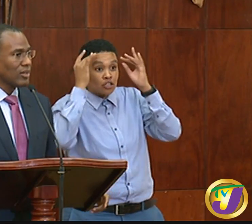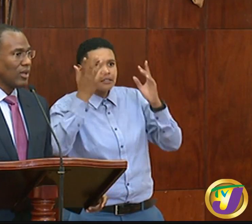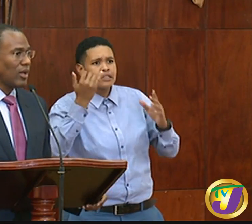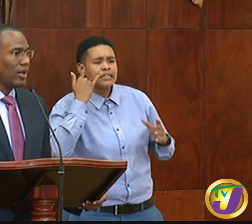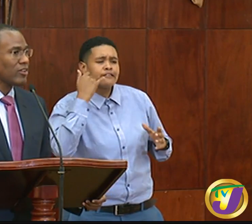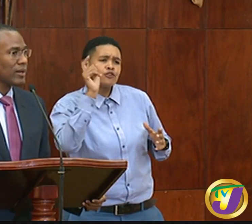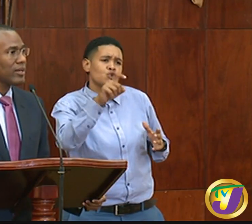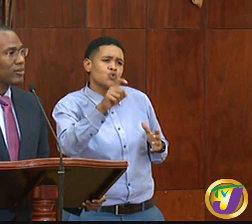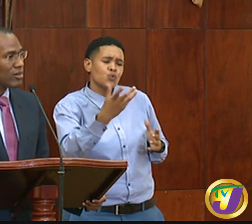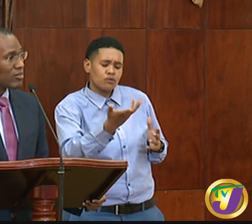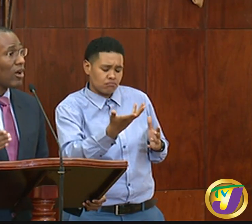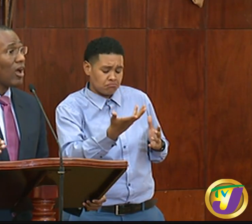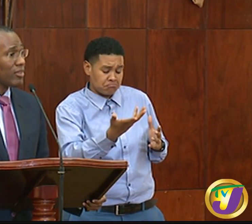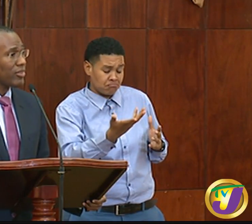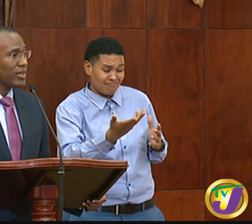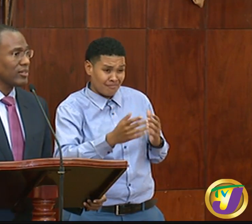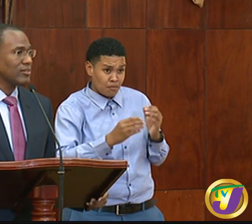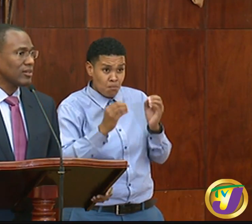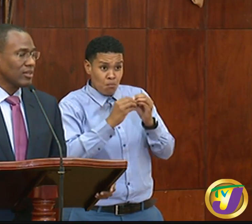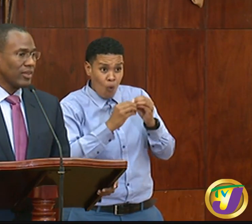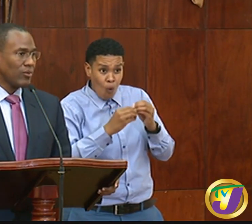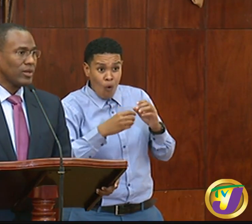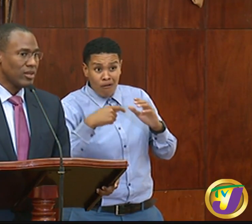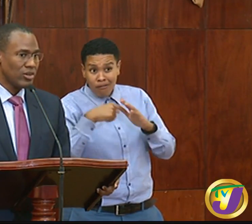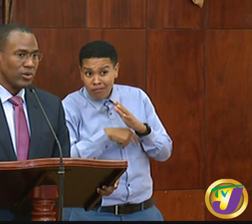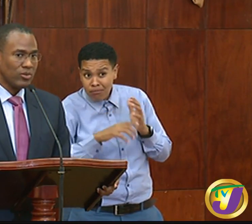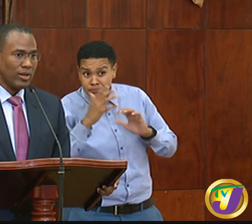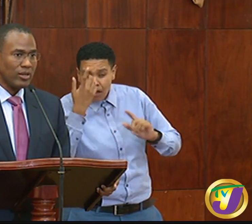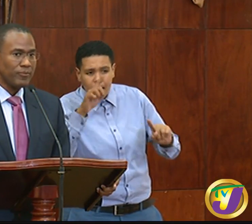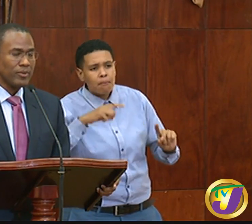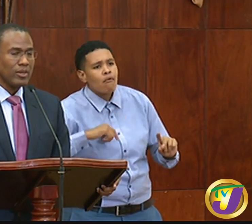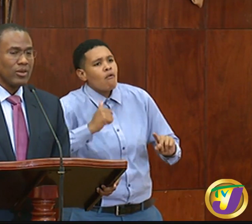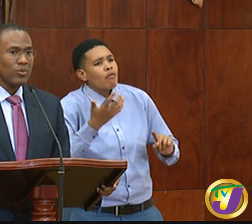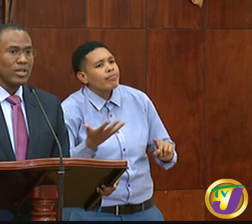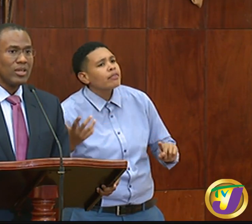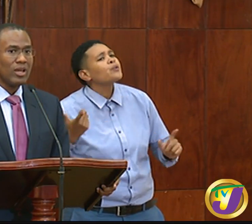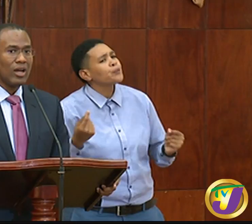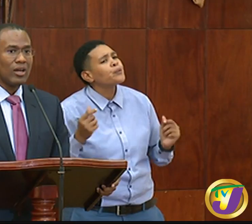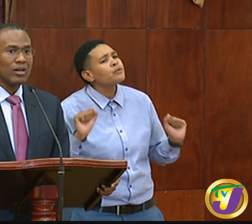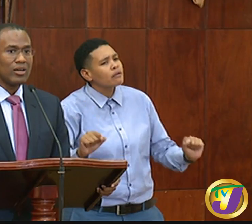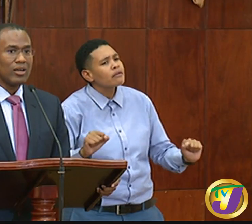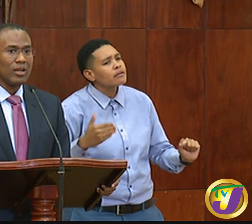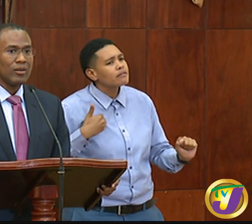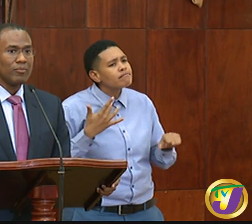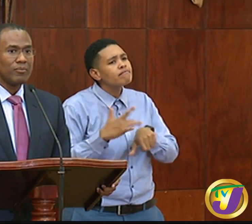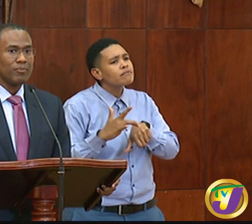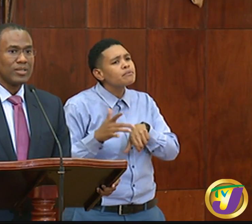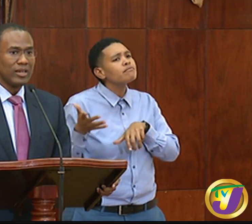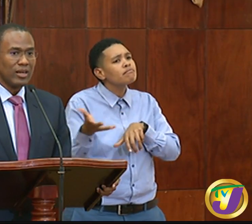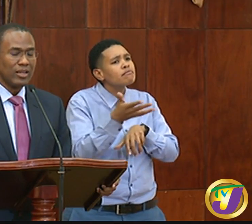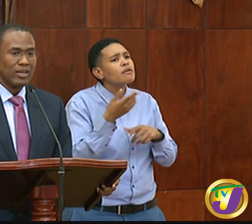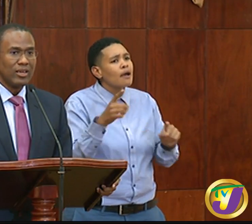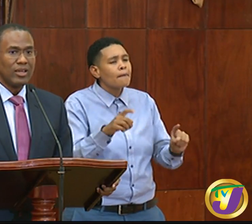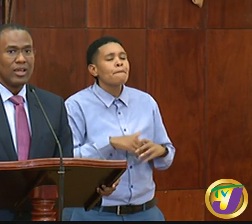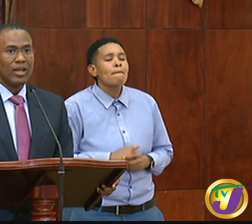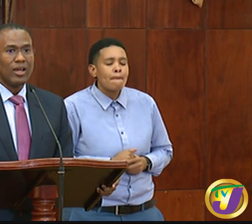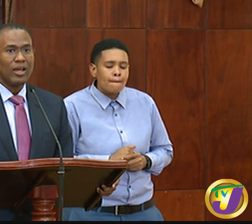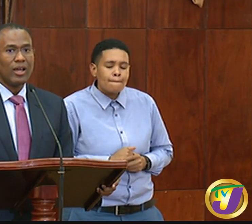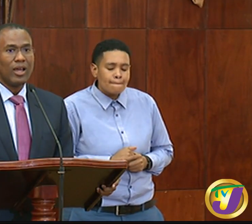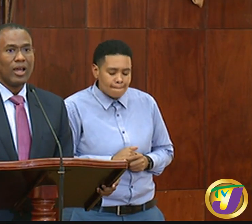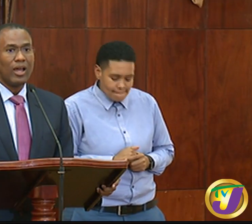beyond expectations, there are other things that we can do as well. We are